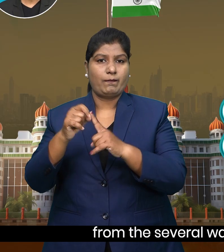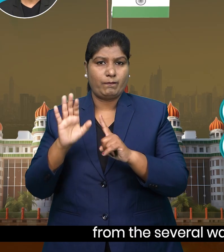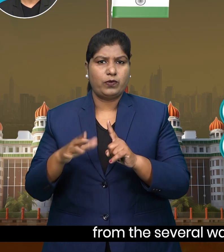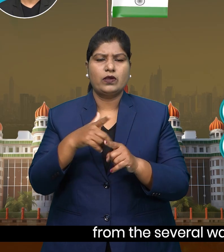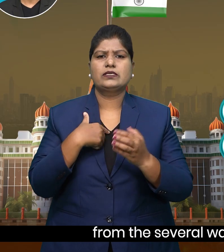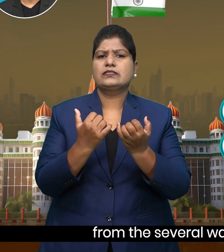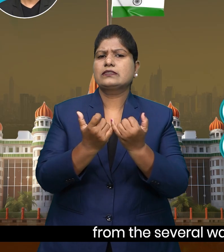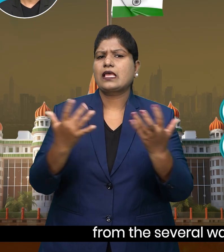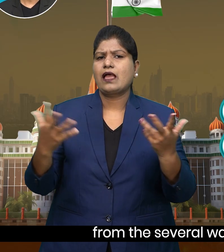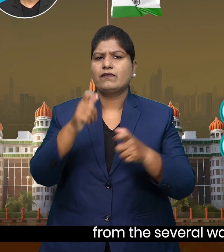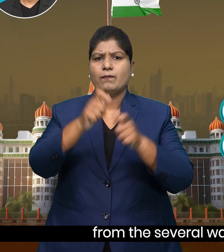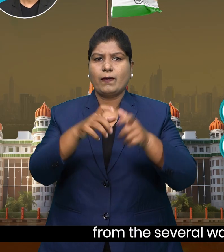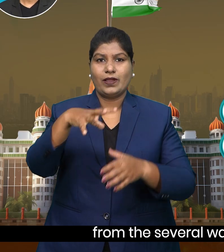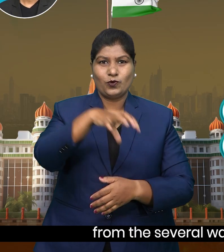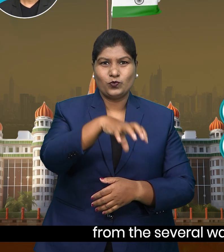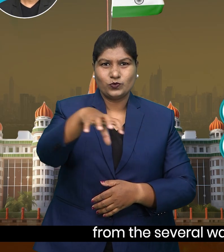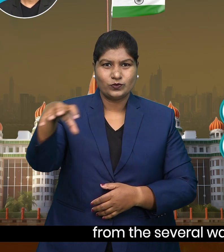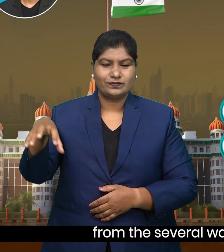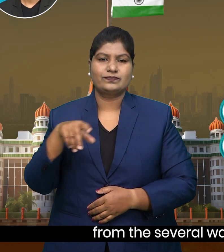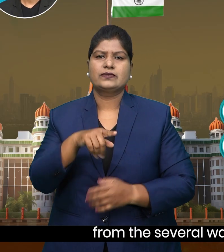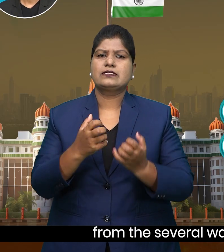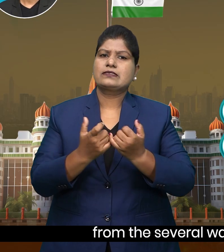several wards of the Nagar Panchayat